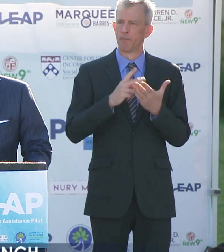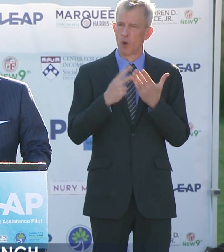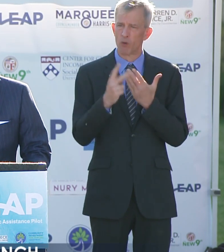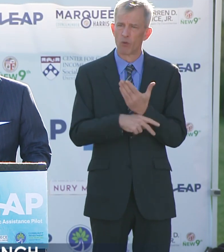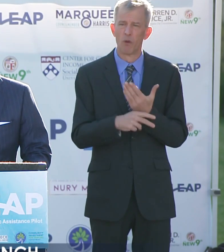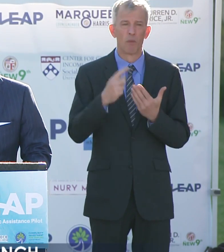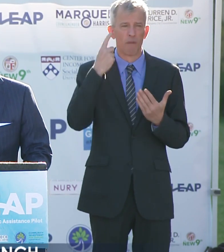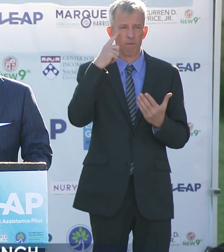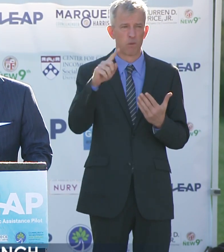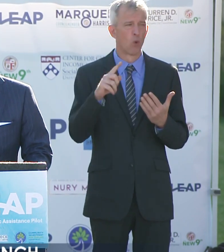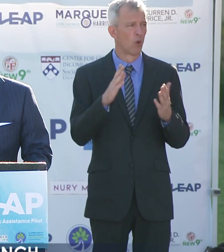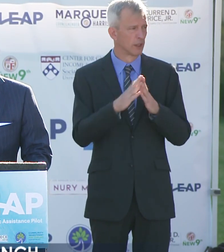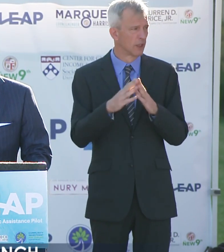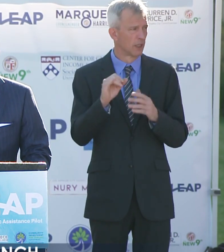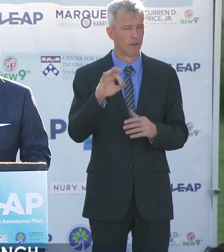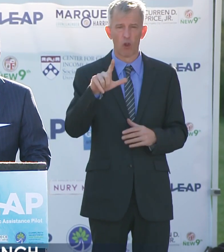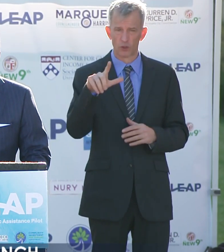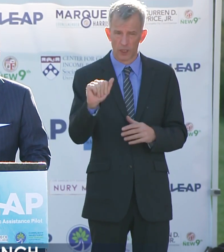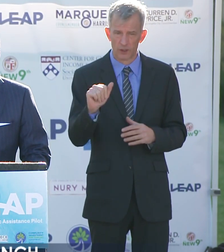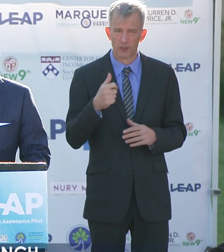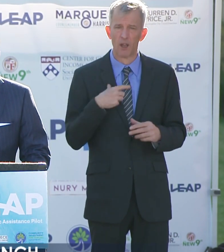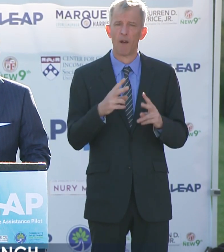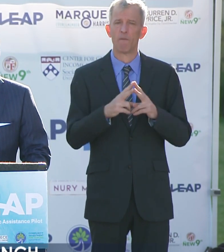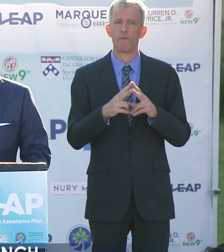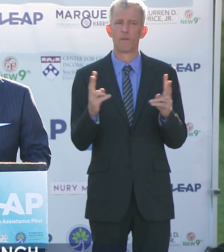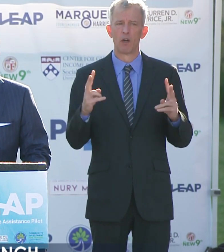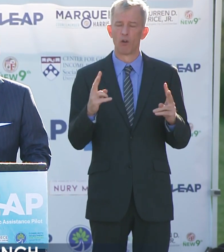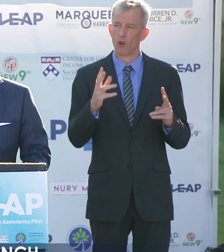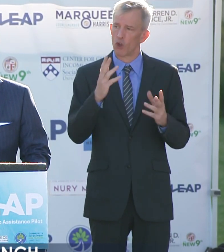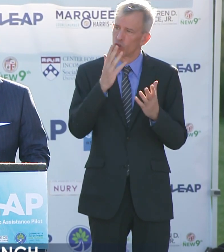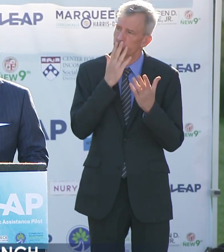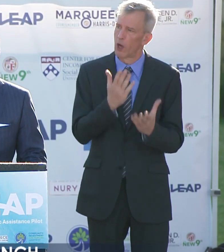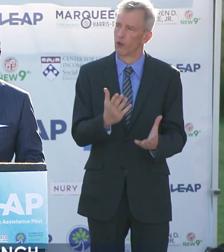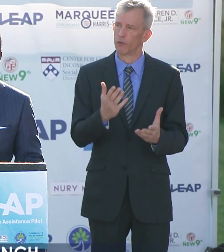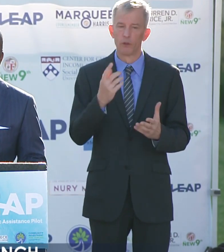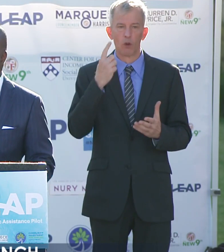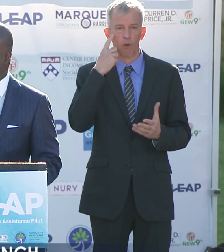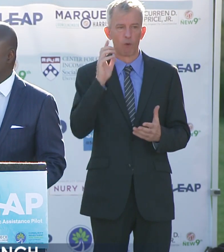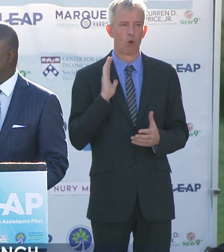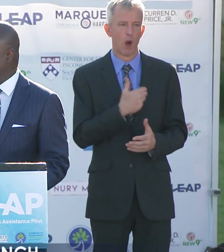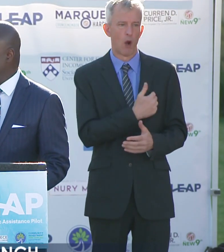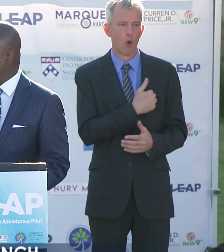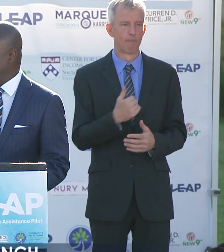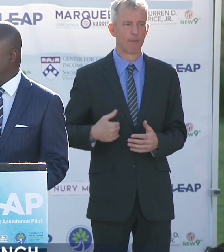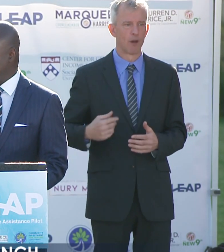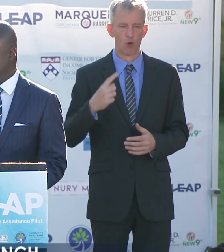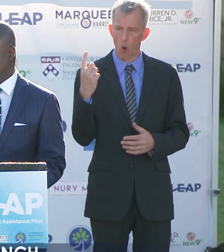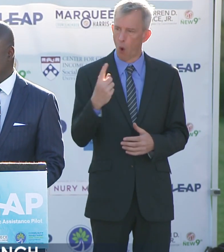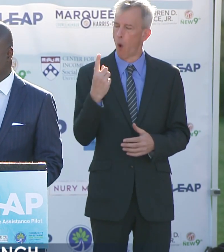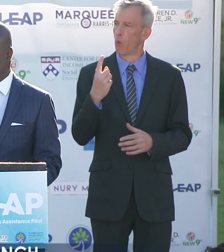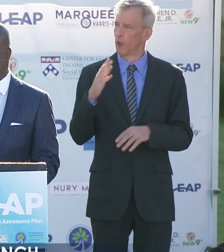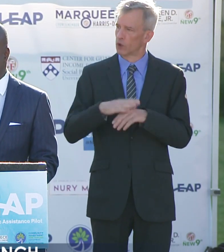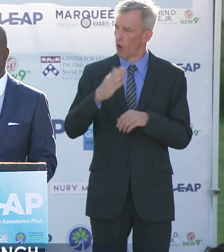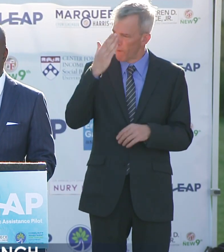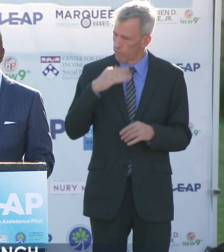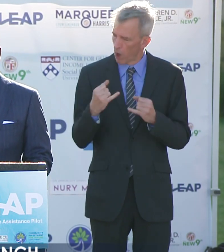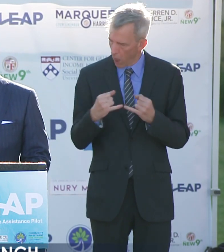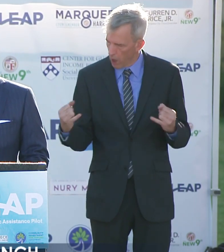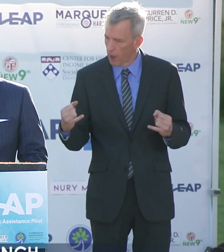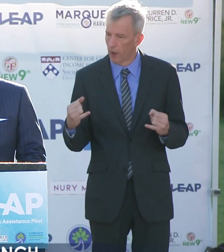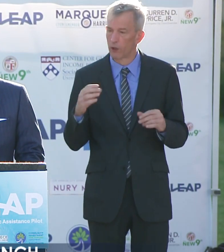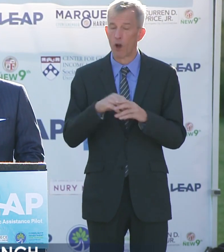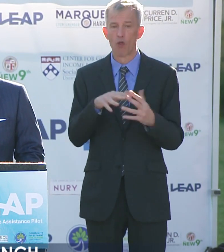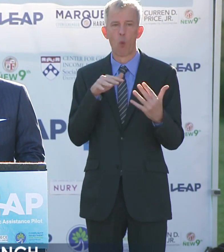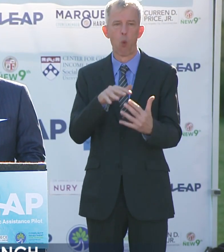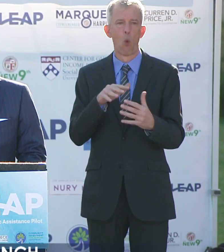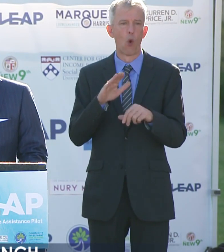program for the city of Los Angeles. I'm very grateful for our mayor for always being on the front lines in the war